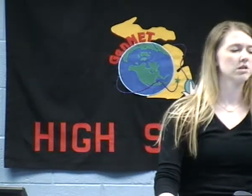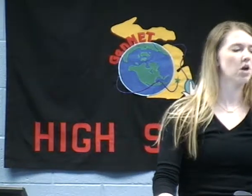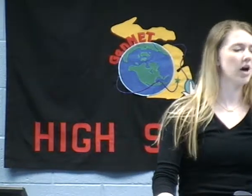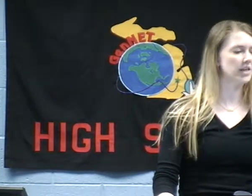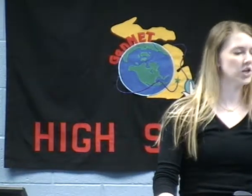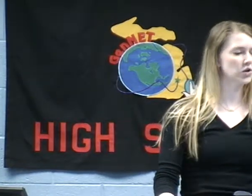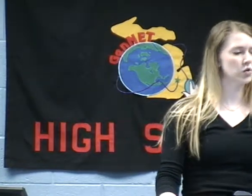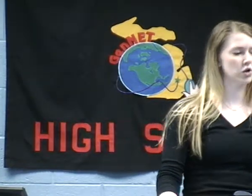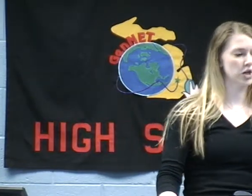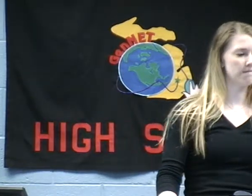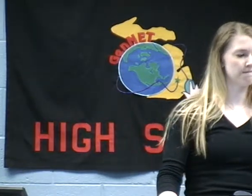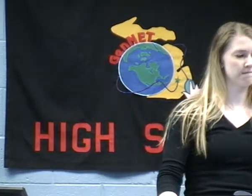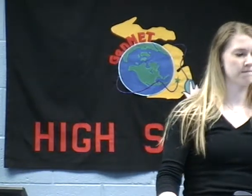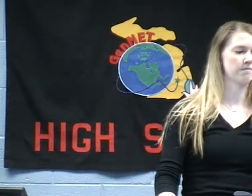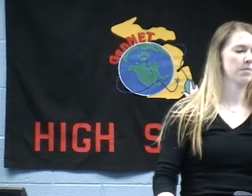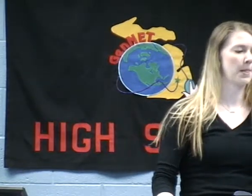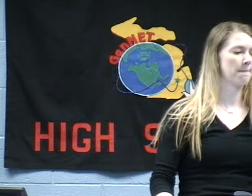Log into your Schoology.